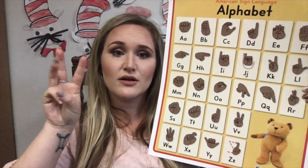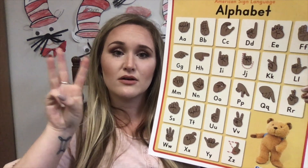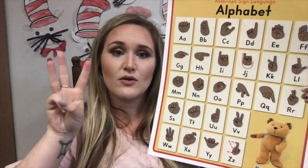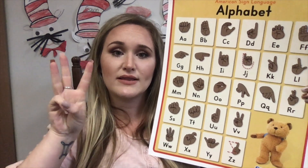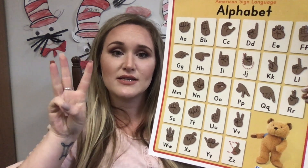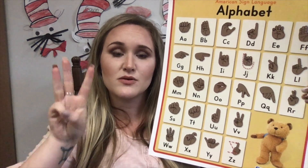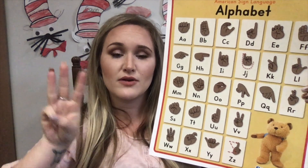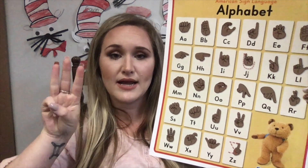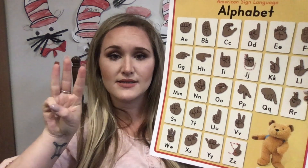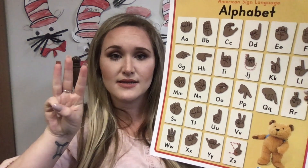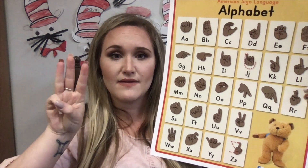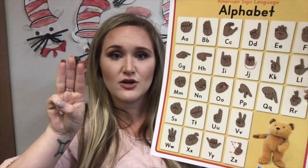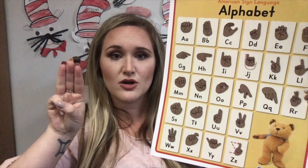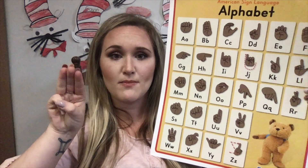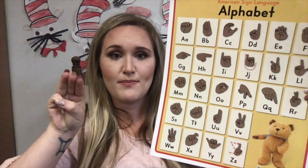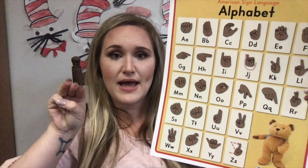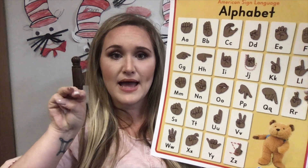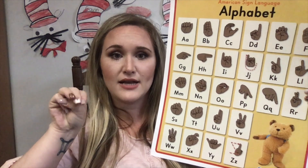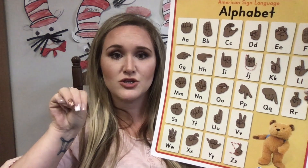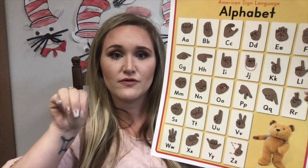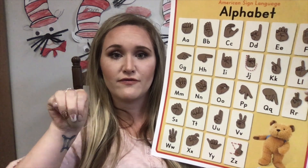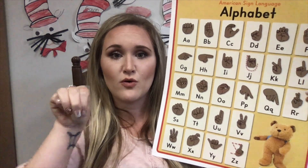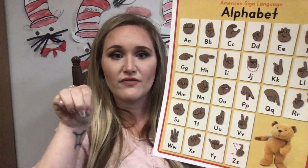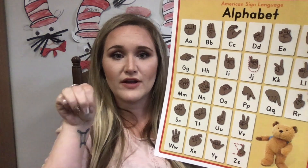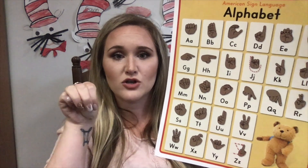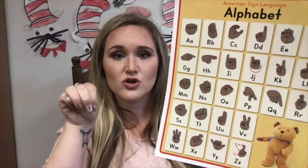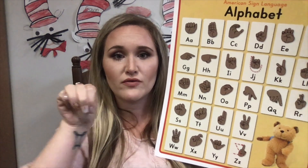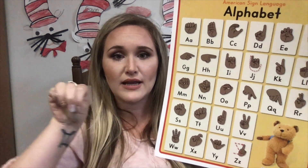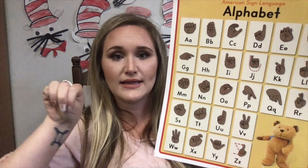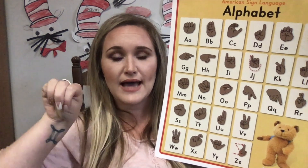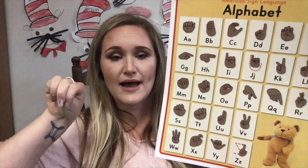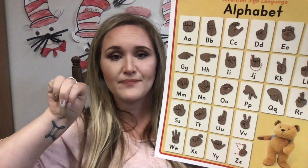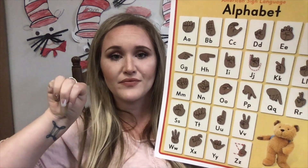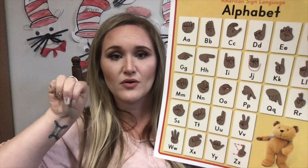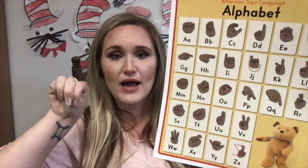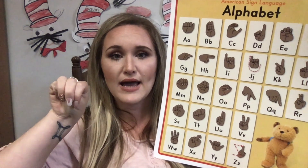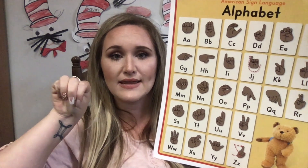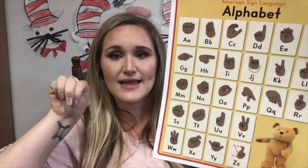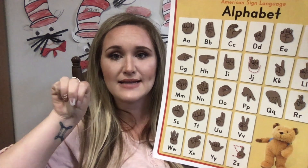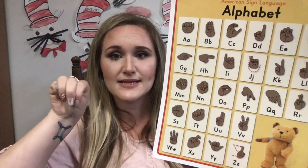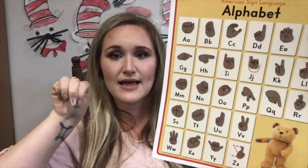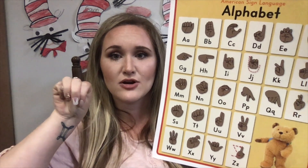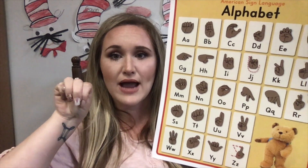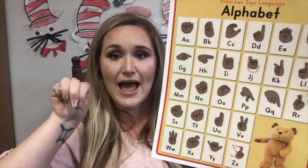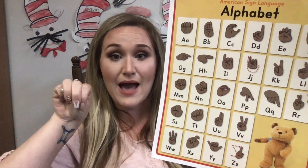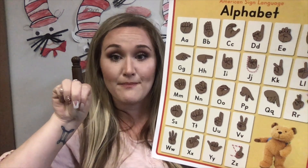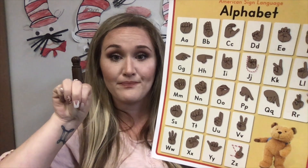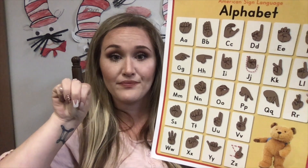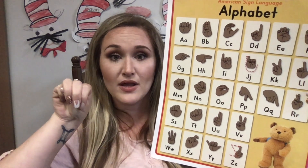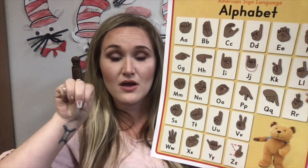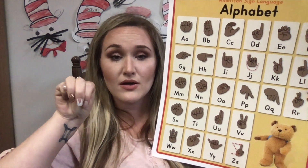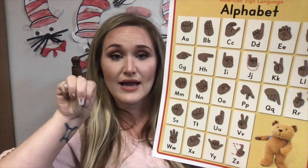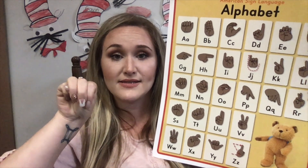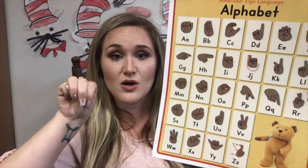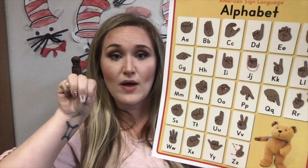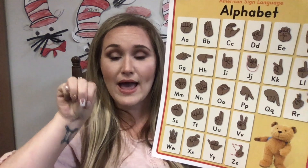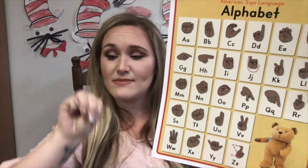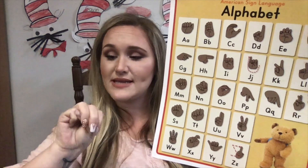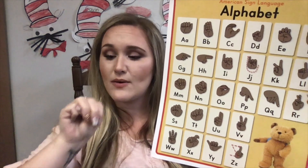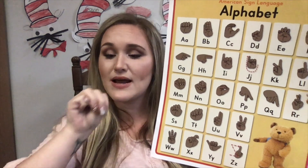go like this with your hands, and then you're going to bend your 4 fingers over like that, okay? And that's the letter M. Okay, so M. See how it has